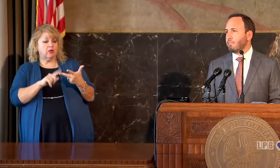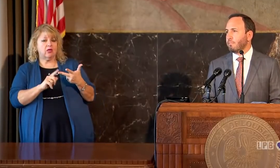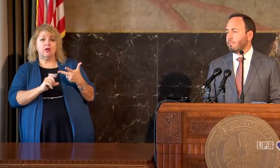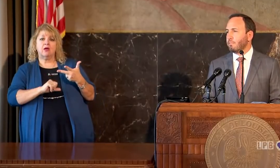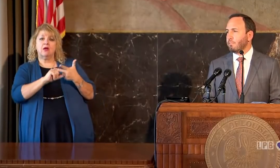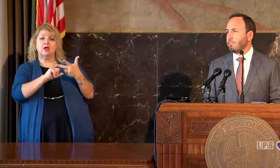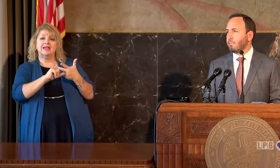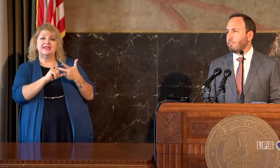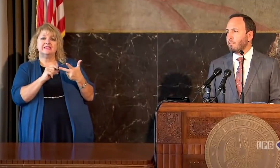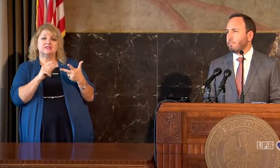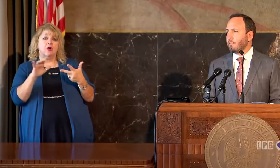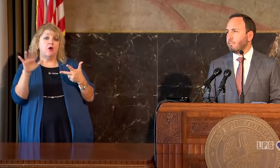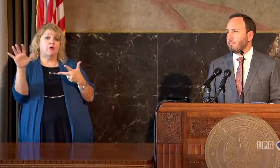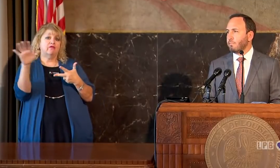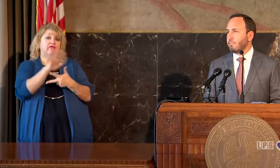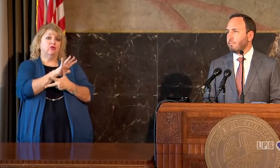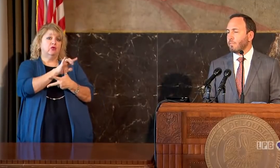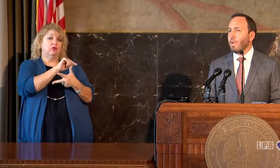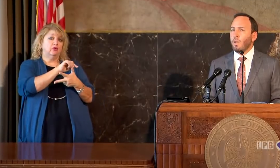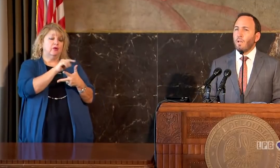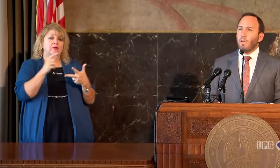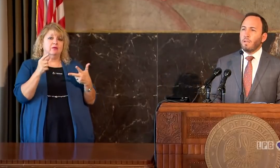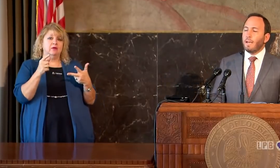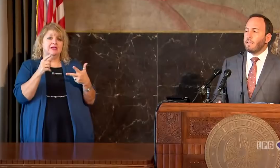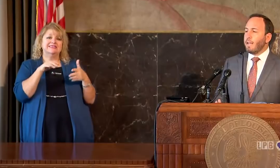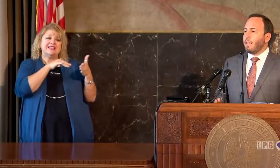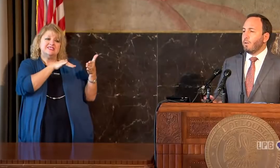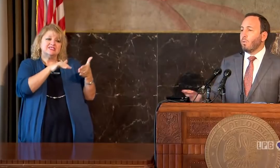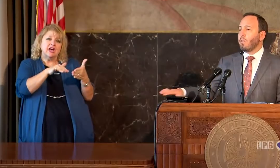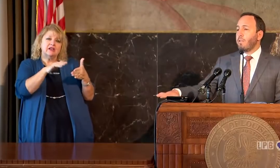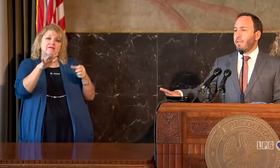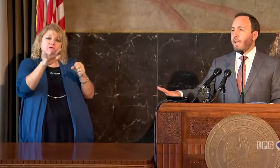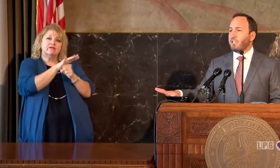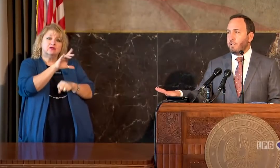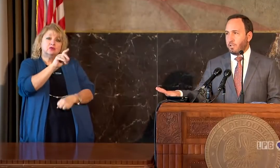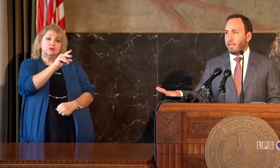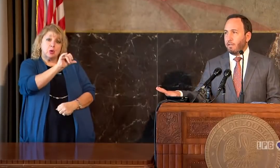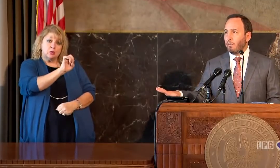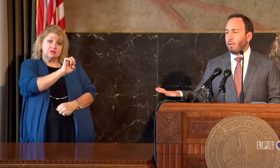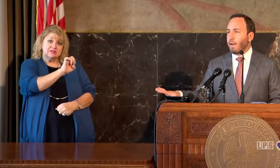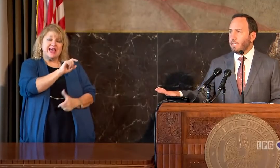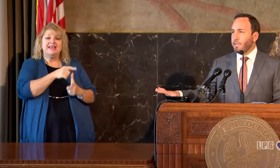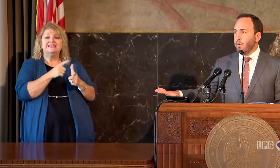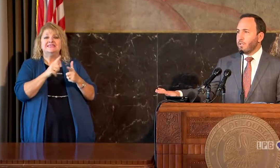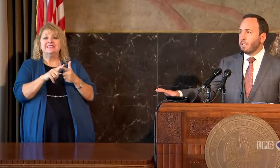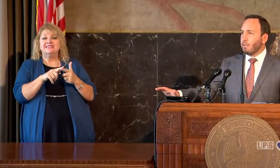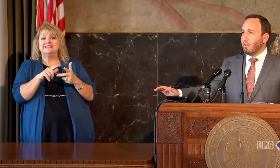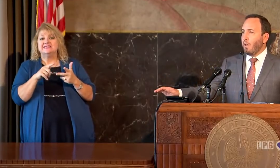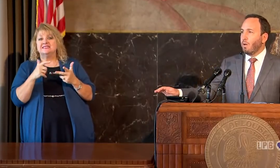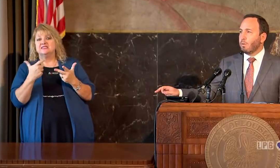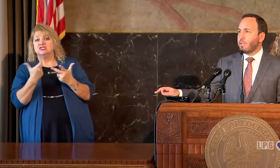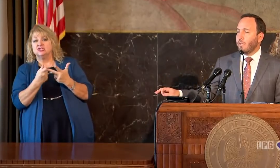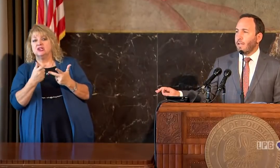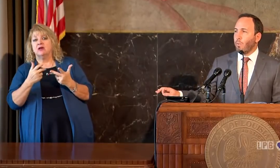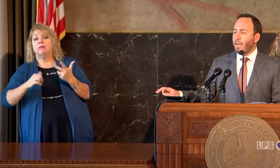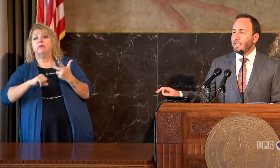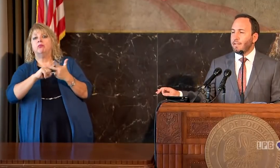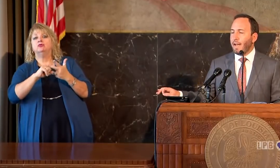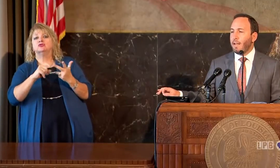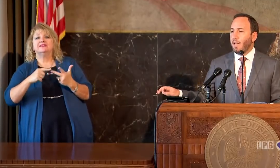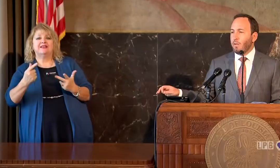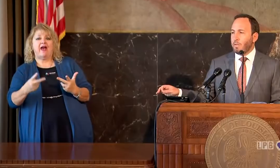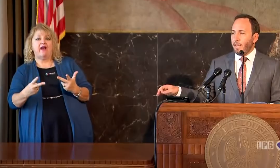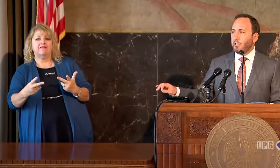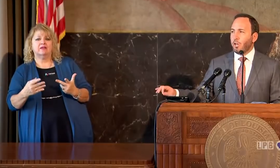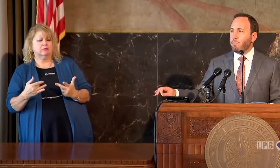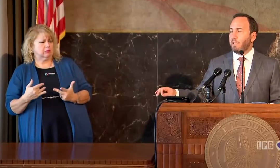dose when they used the full-strength doses in their study? Yeah, they actually studied a range of doses. There were a number of studies that went into